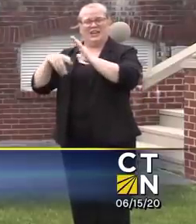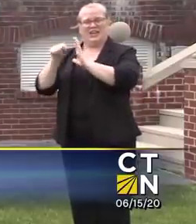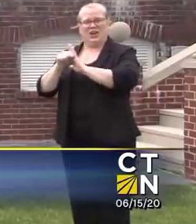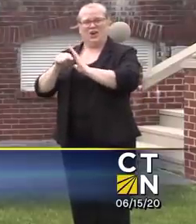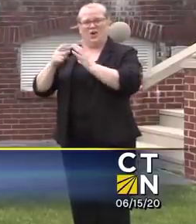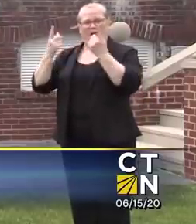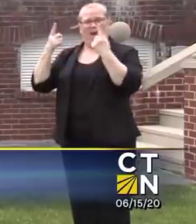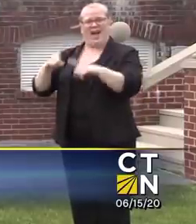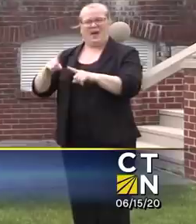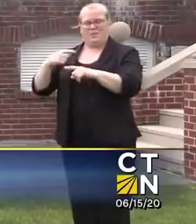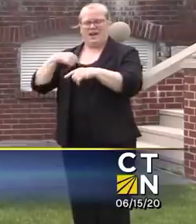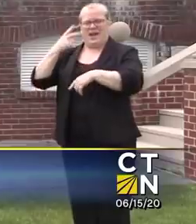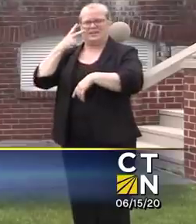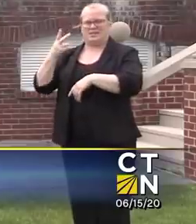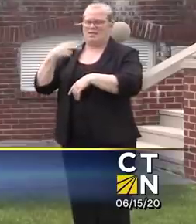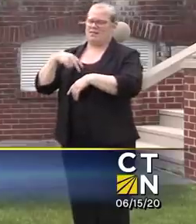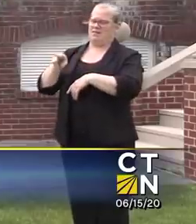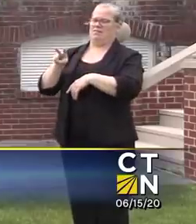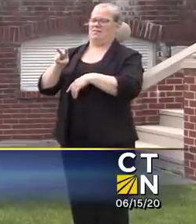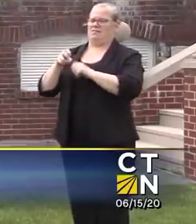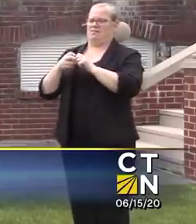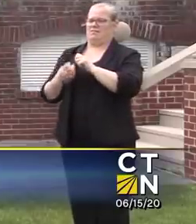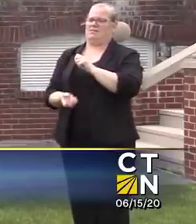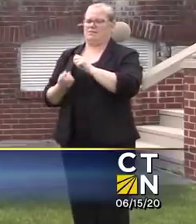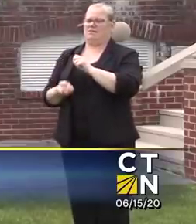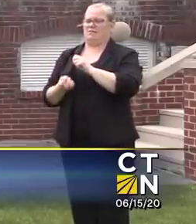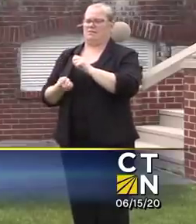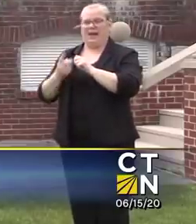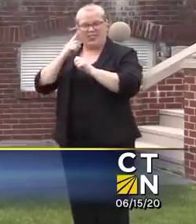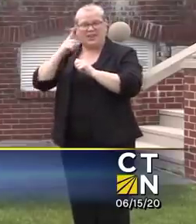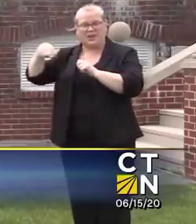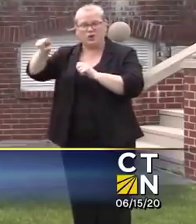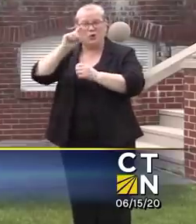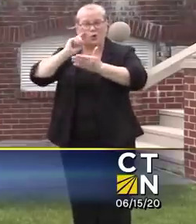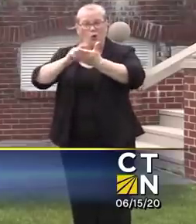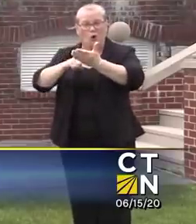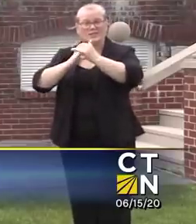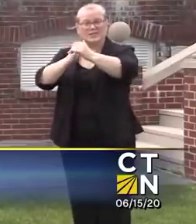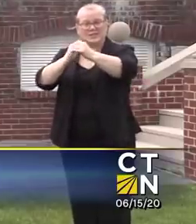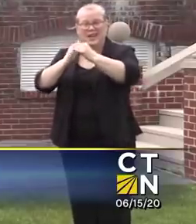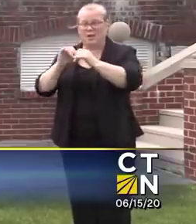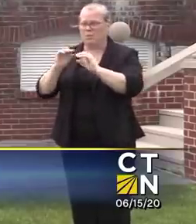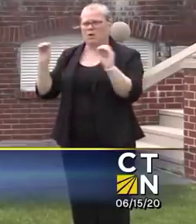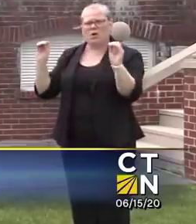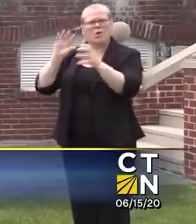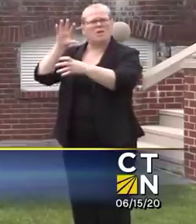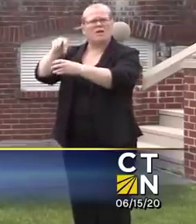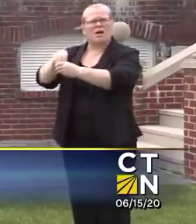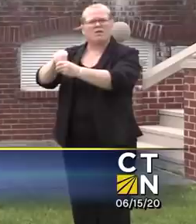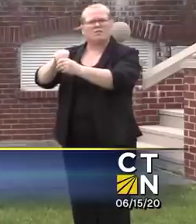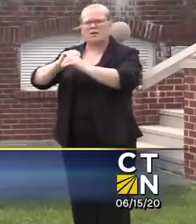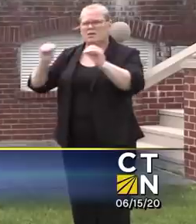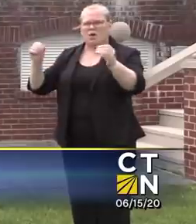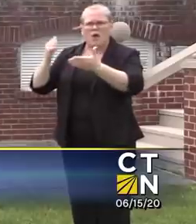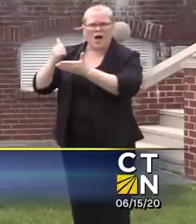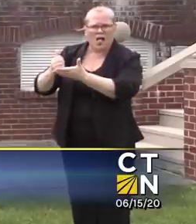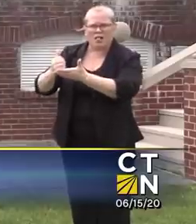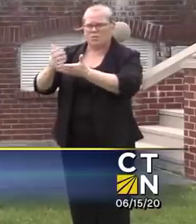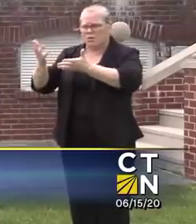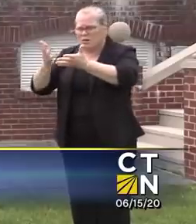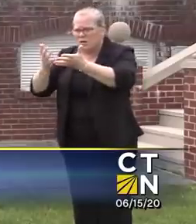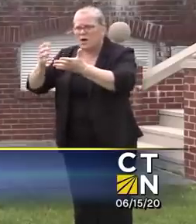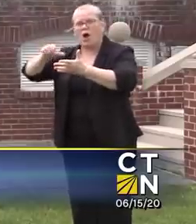nobody intervened. Nobody else stepped in. Where were the other police when we needed them to do more, and they didn't? So we are making